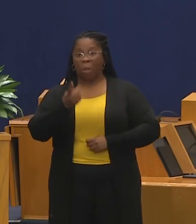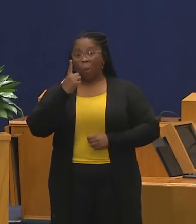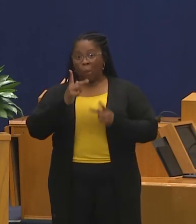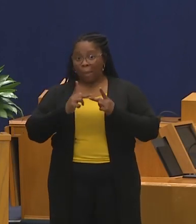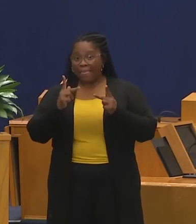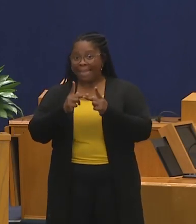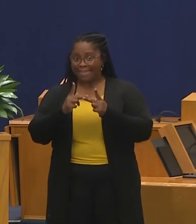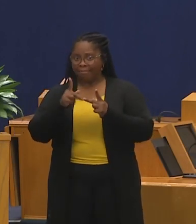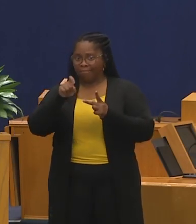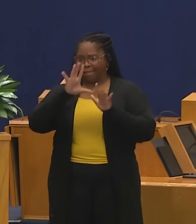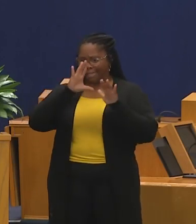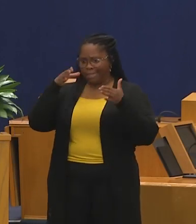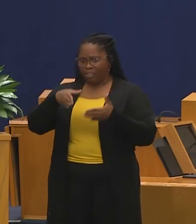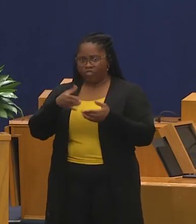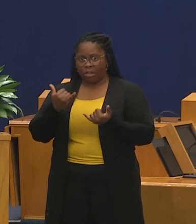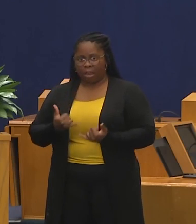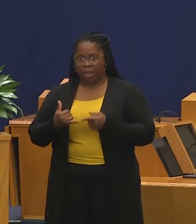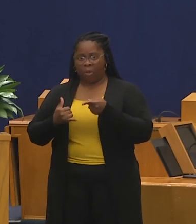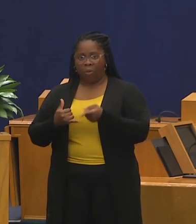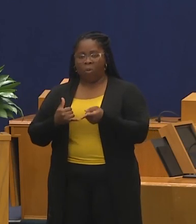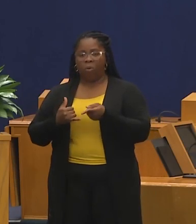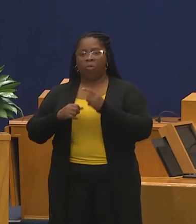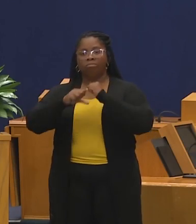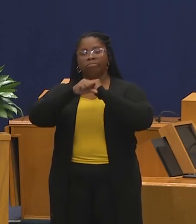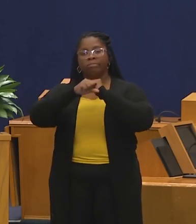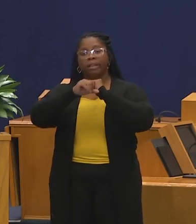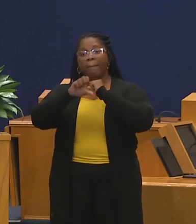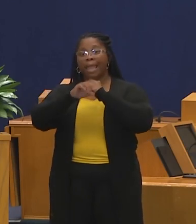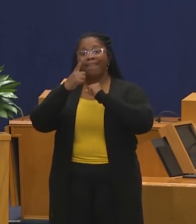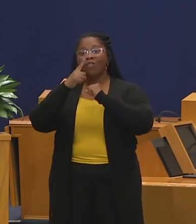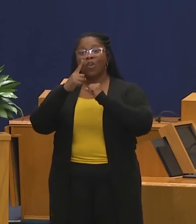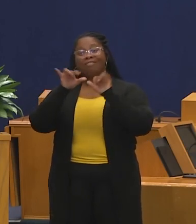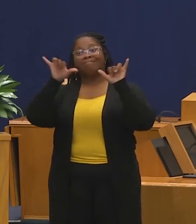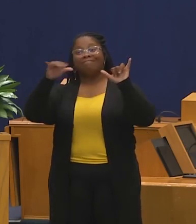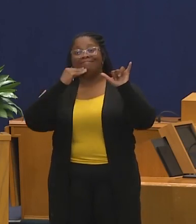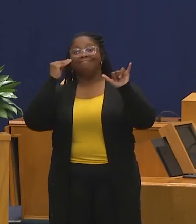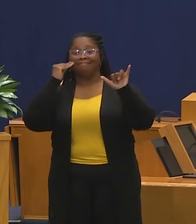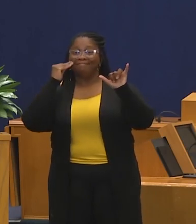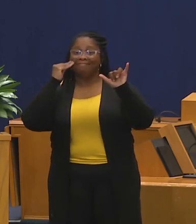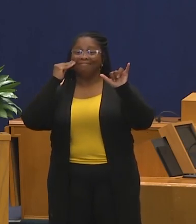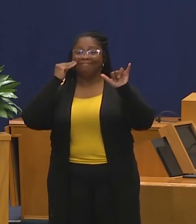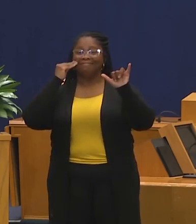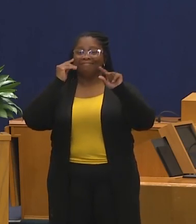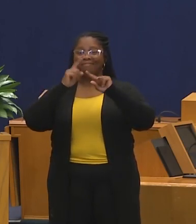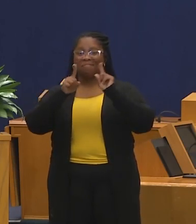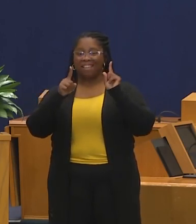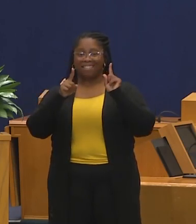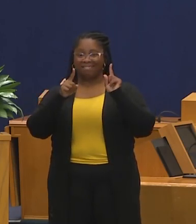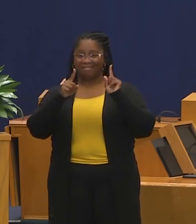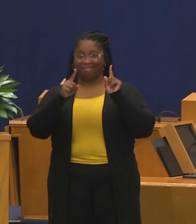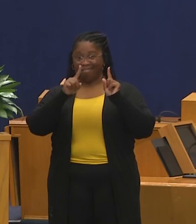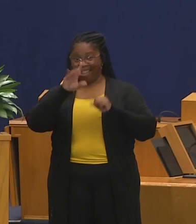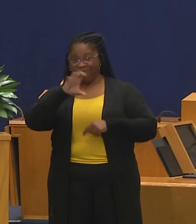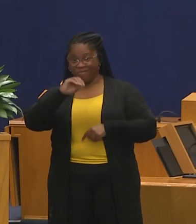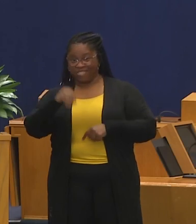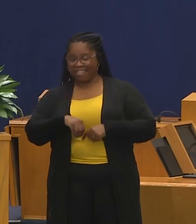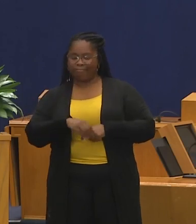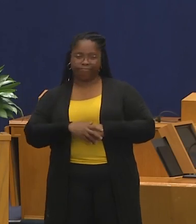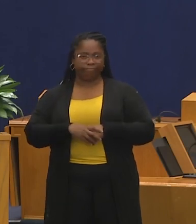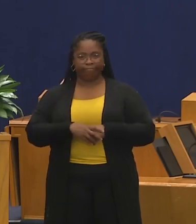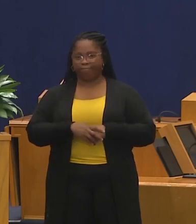draw attention to is the fact that the campaign is safer at home. However, they're not all are safer at home. Many of the